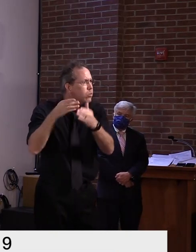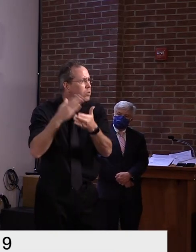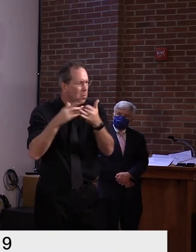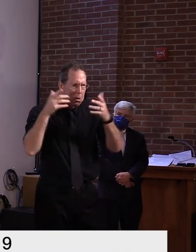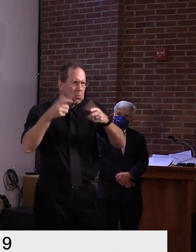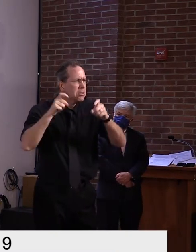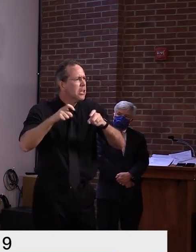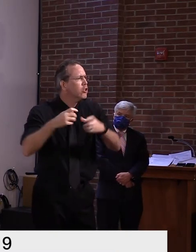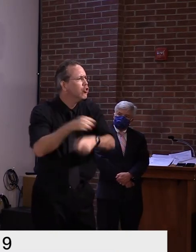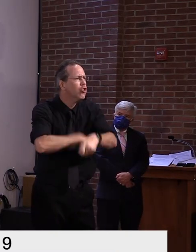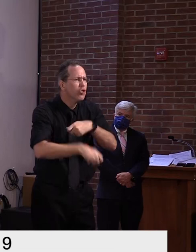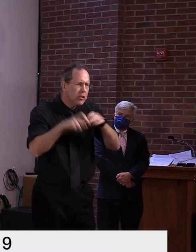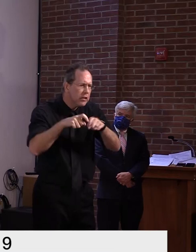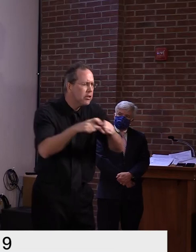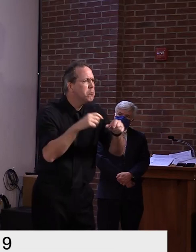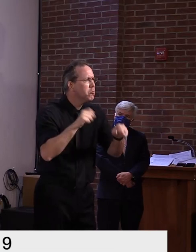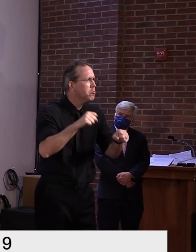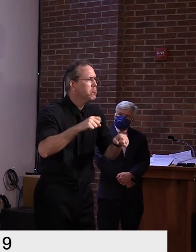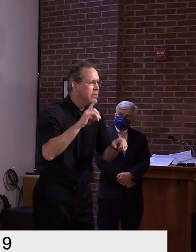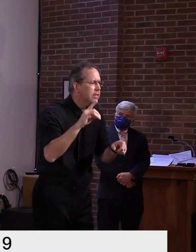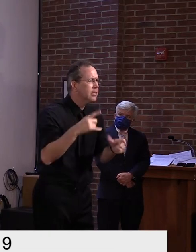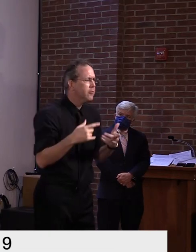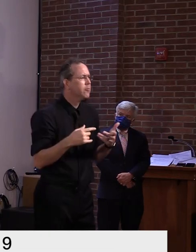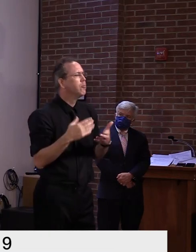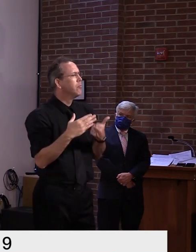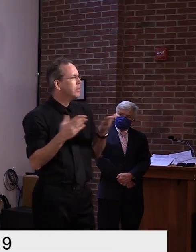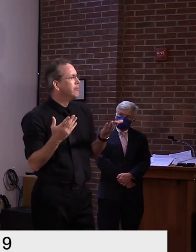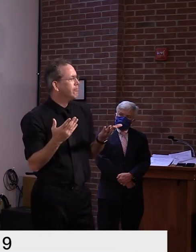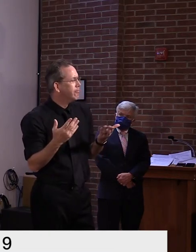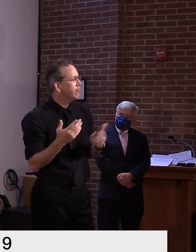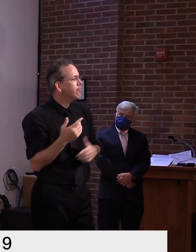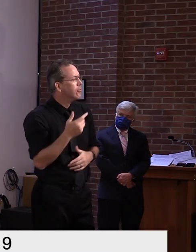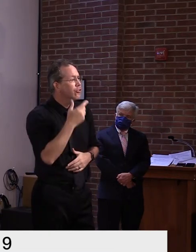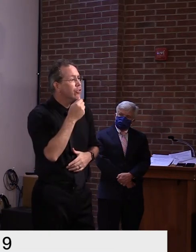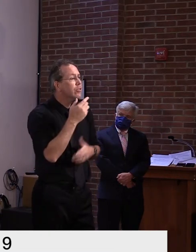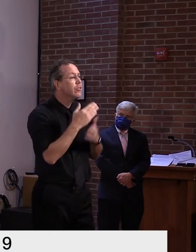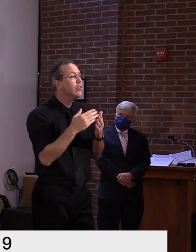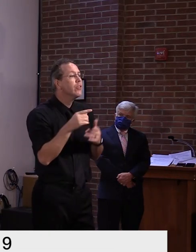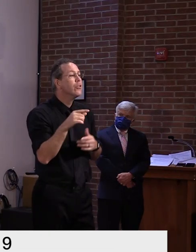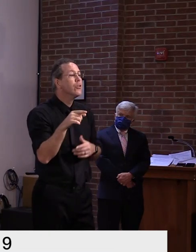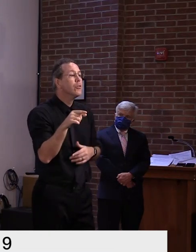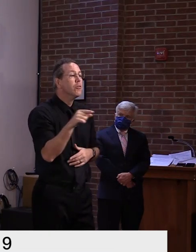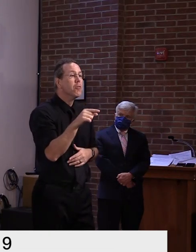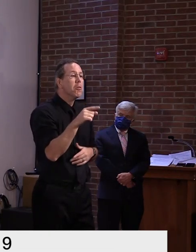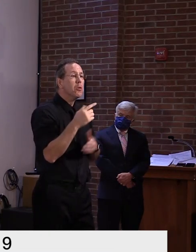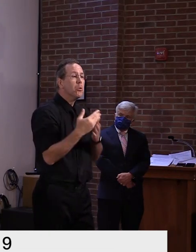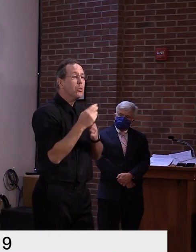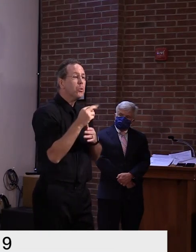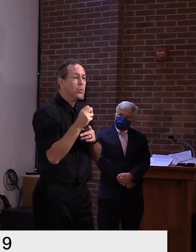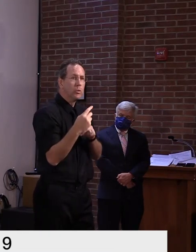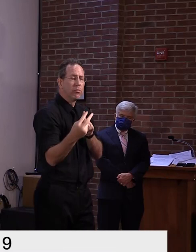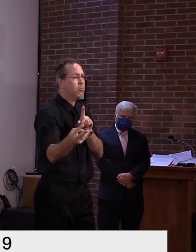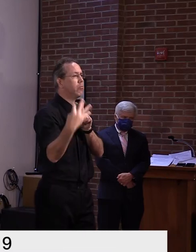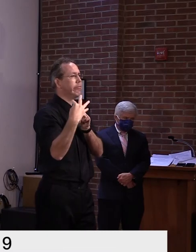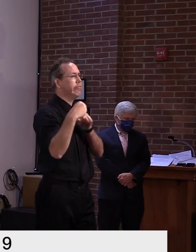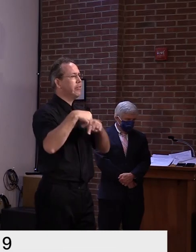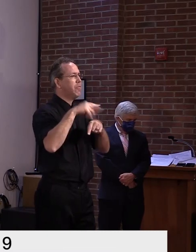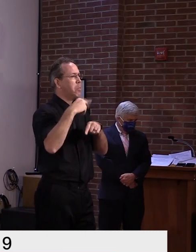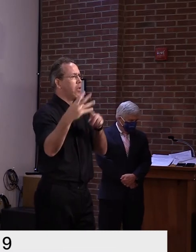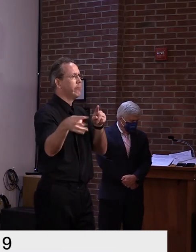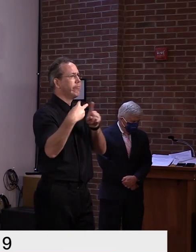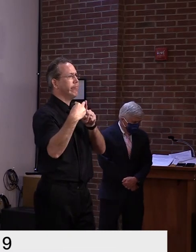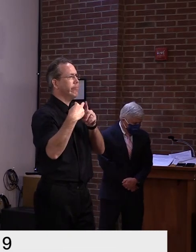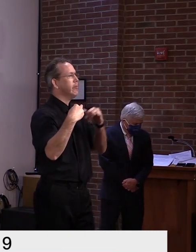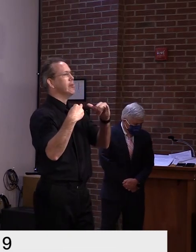I've been written up a fair amount in the news as well. But then there are many states, as you're alluding